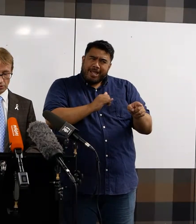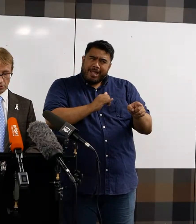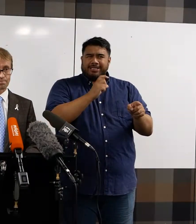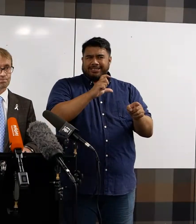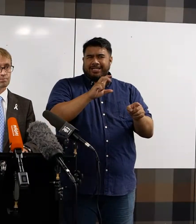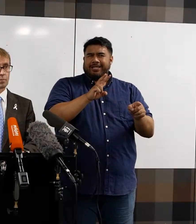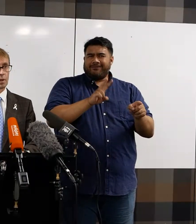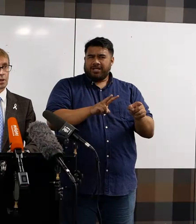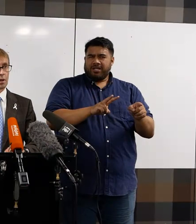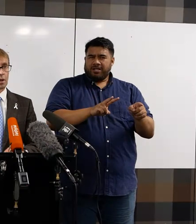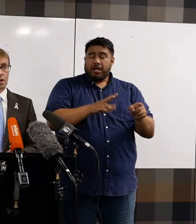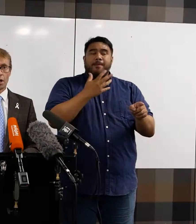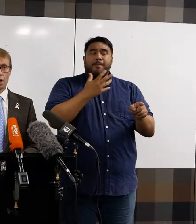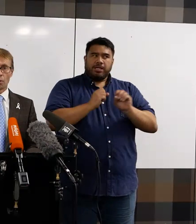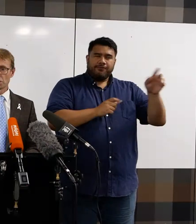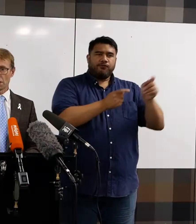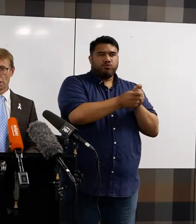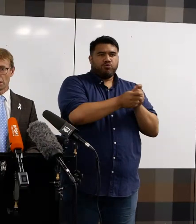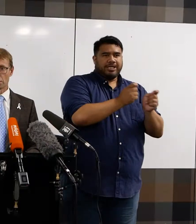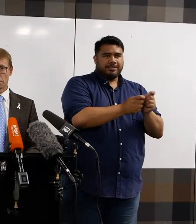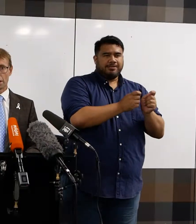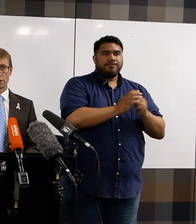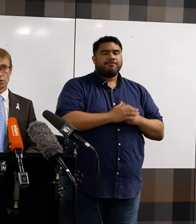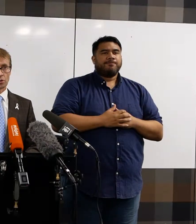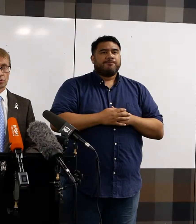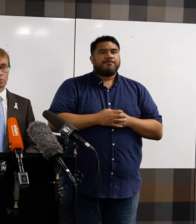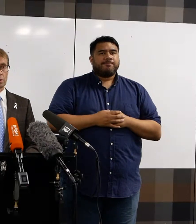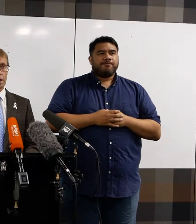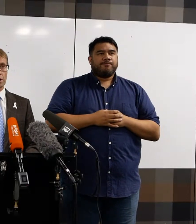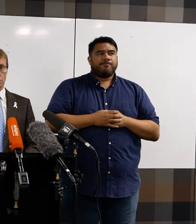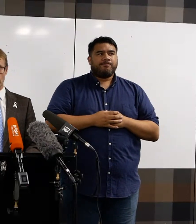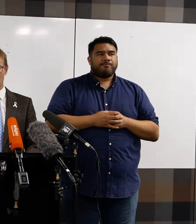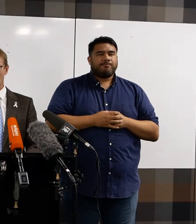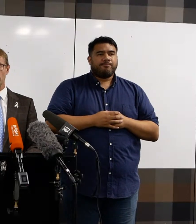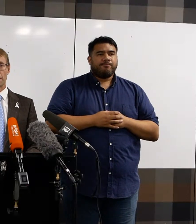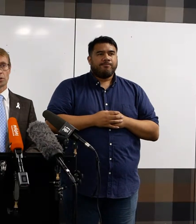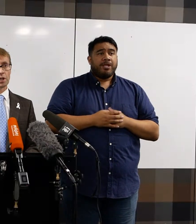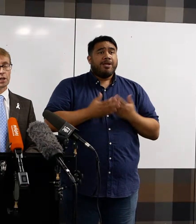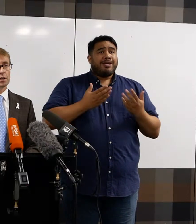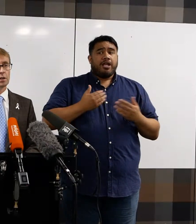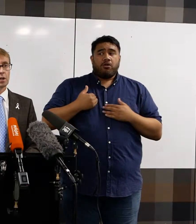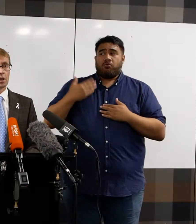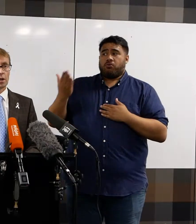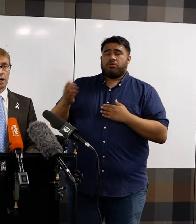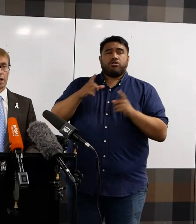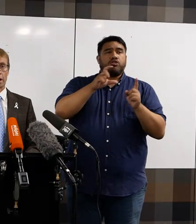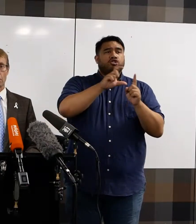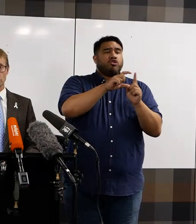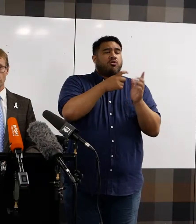case definition. I wanted to hand over now to Dr. Caroline McElnay,